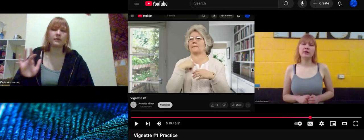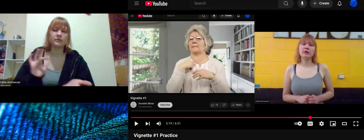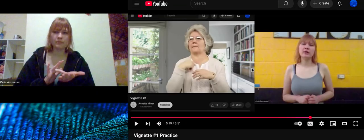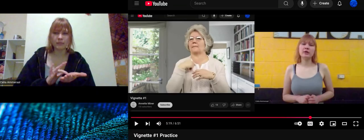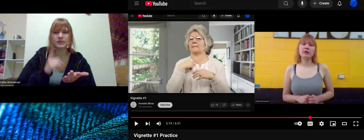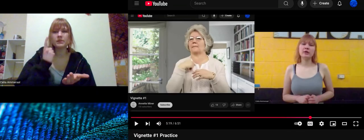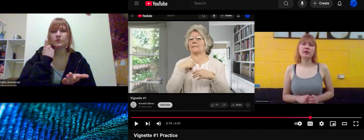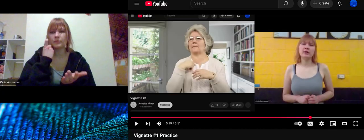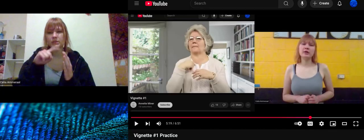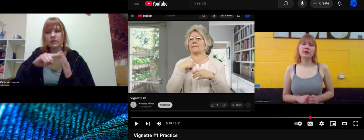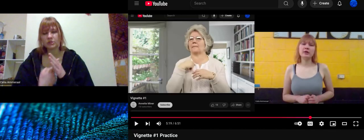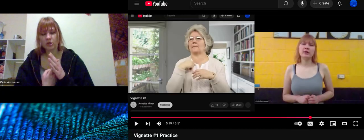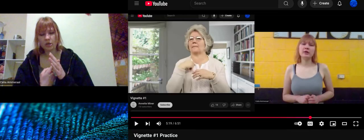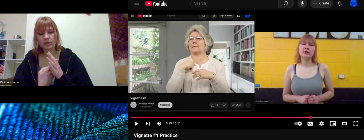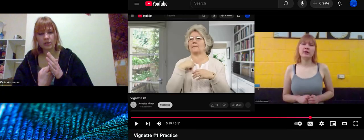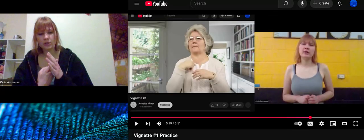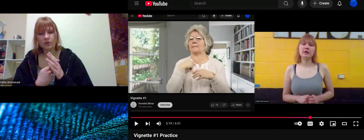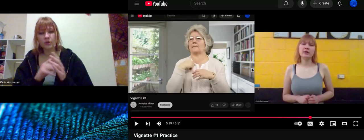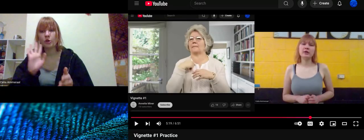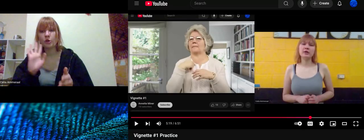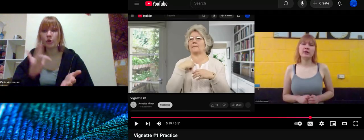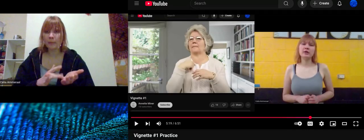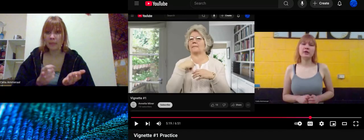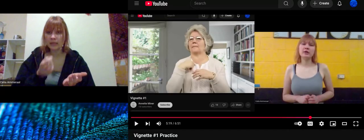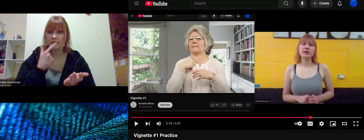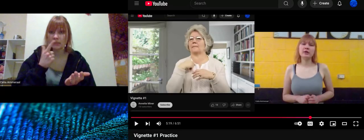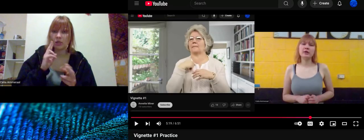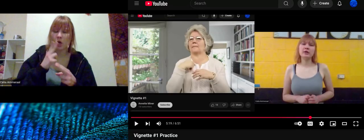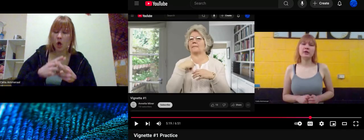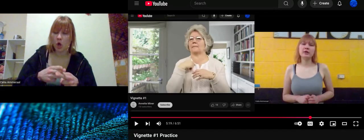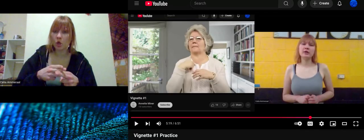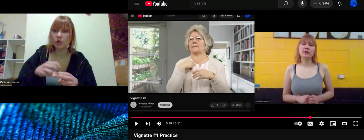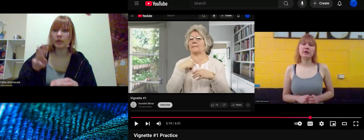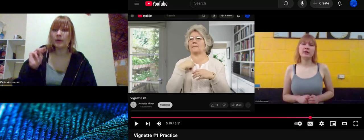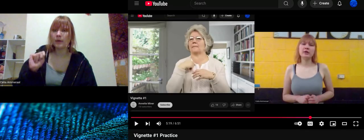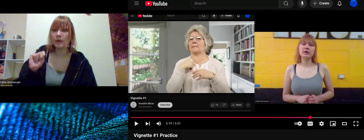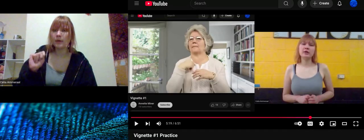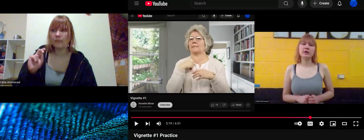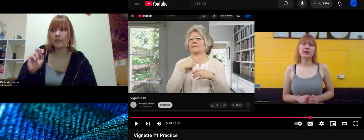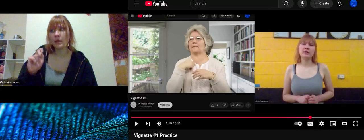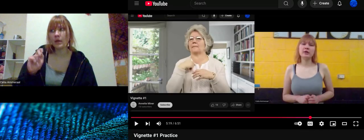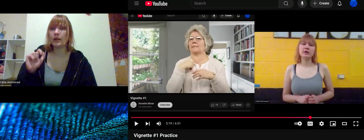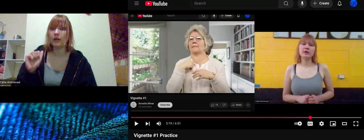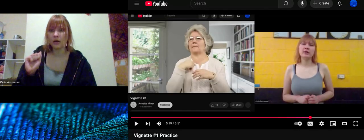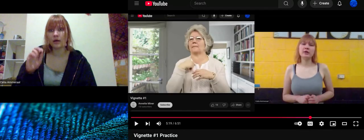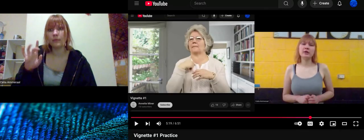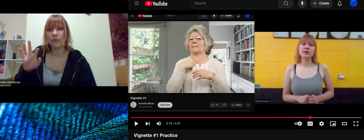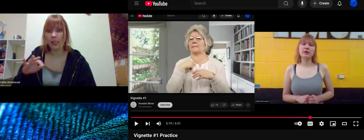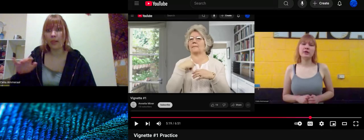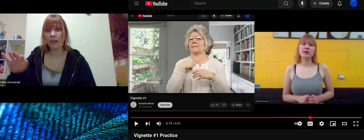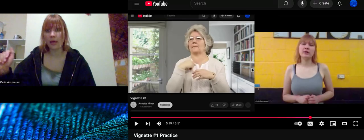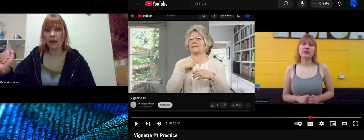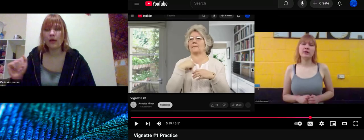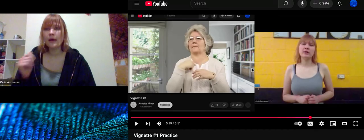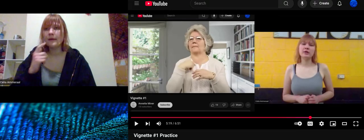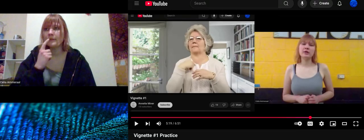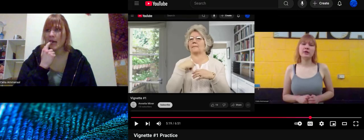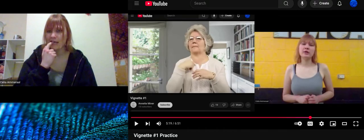And then medicine recently start. Your medicine called blah, blah,